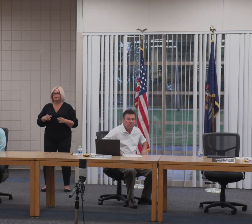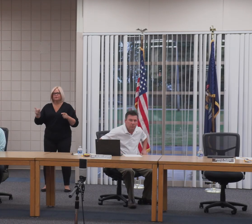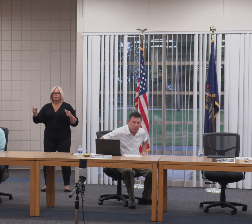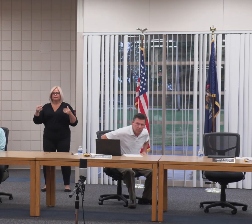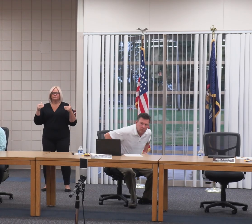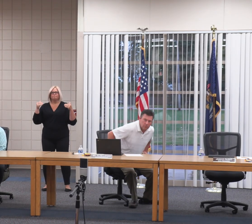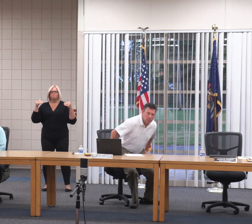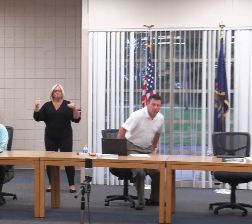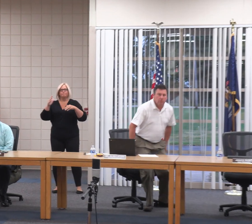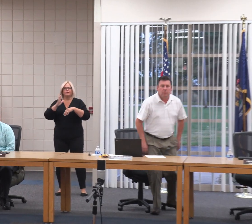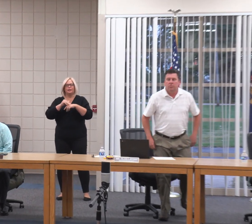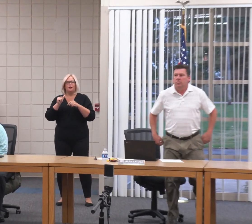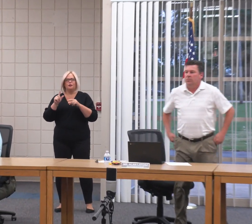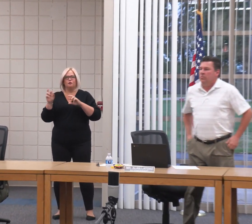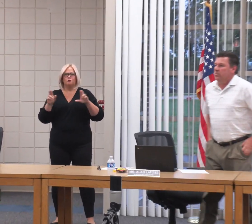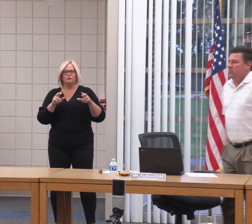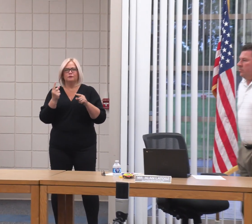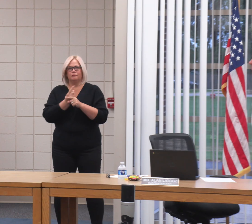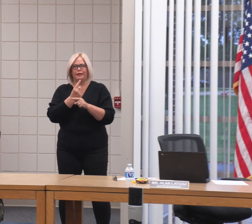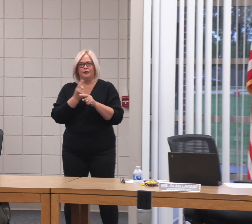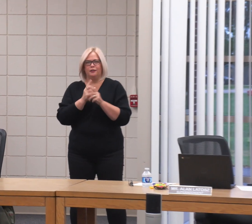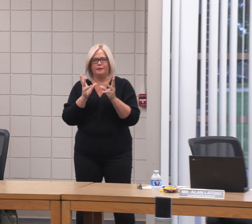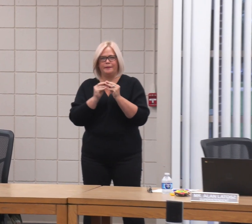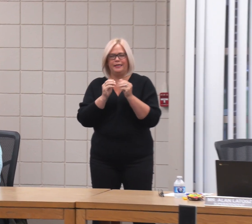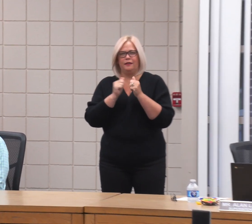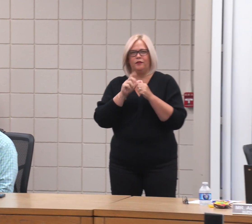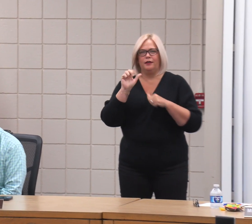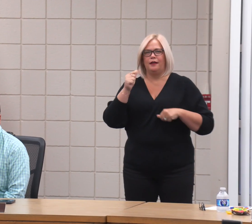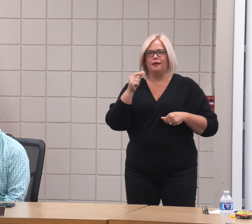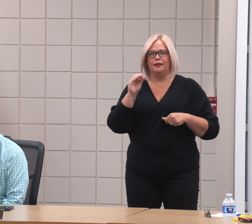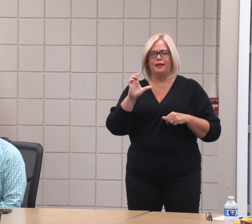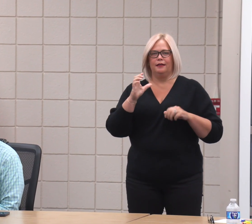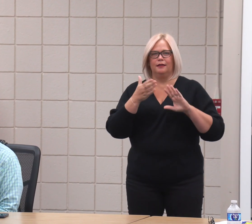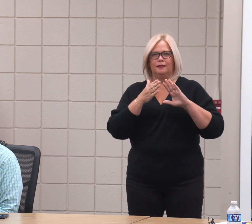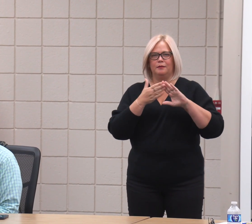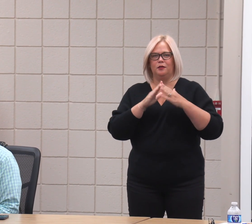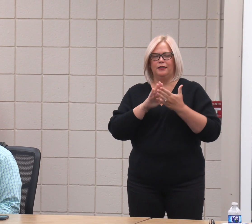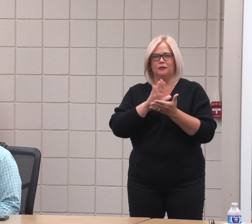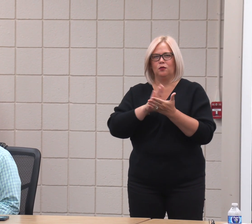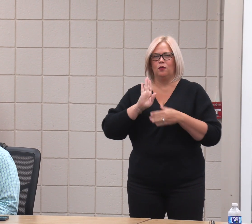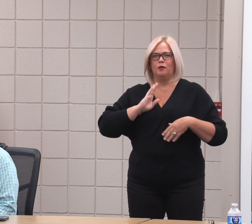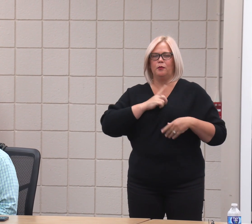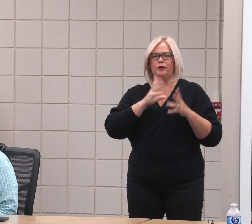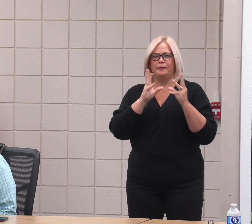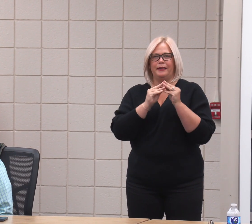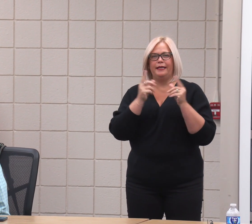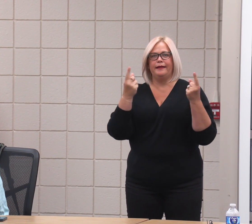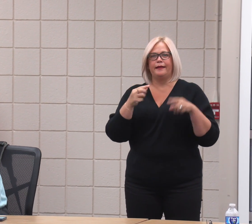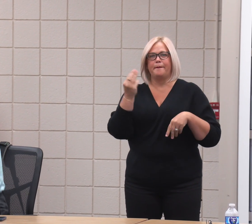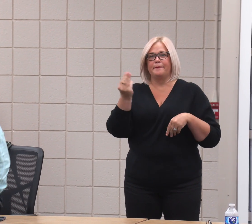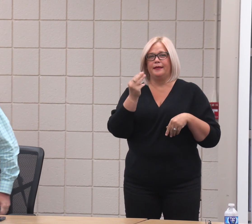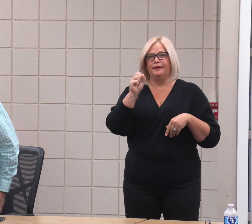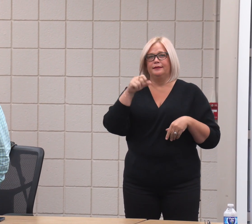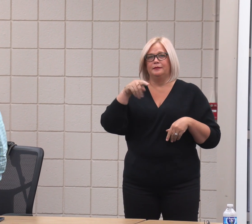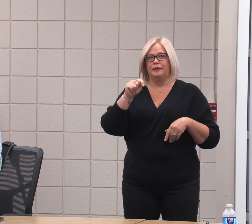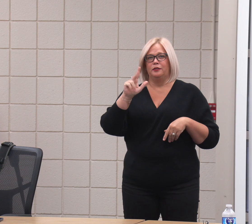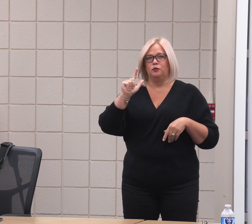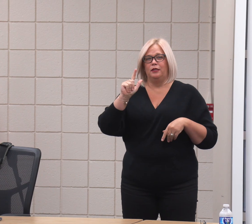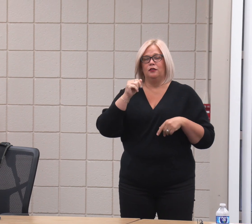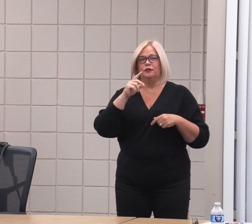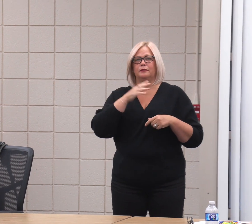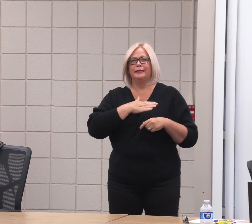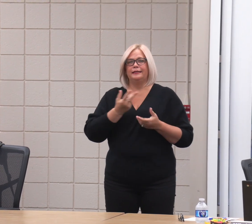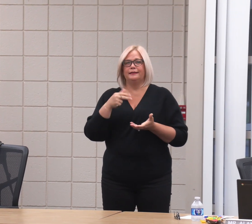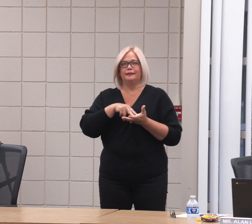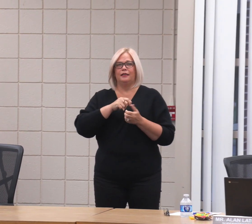I'd to call to order the regular meeting of the Elginat Community Schools Board of Education on Monday, September 23rd. Please rise for a Pledge